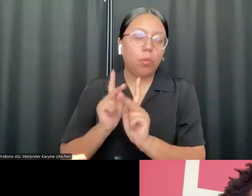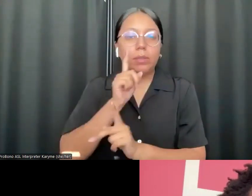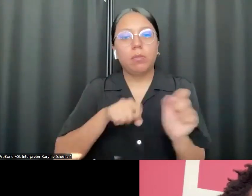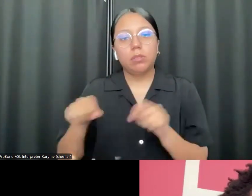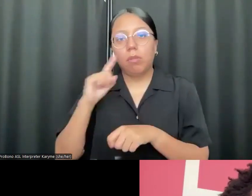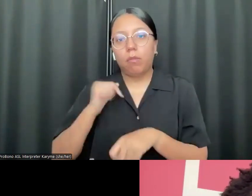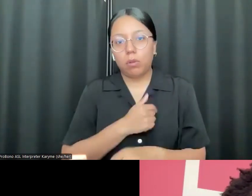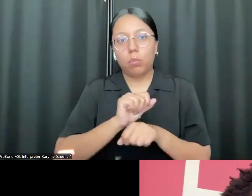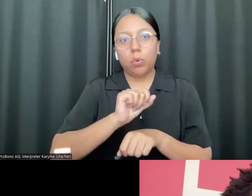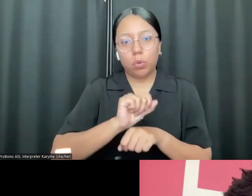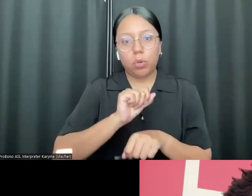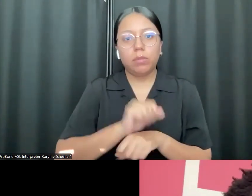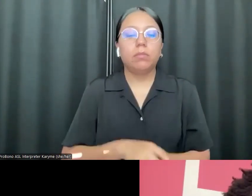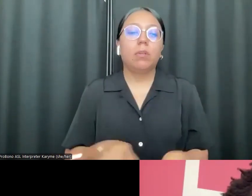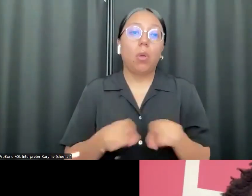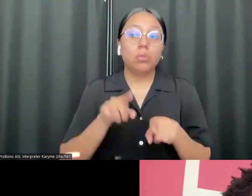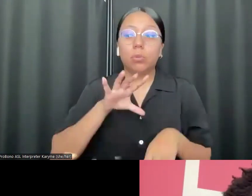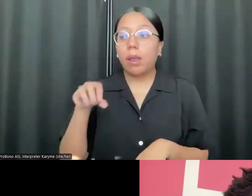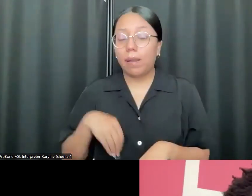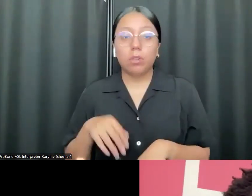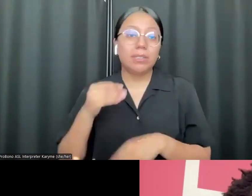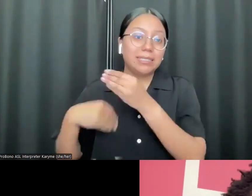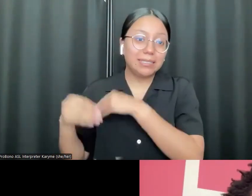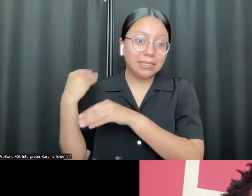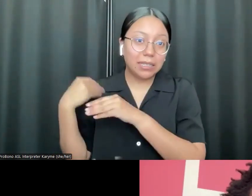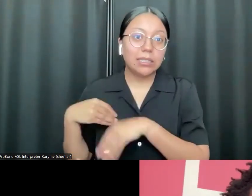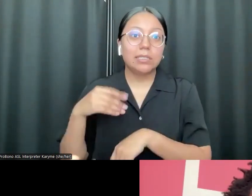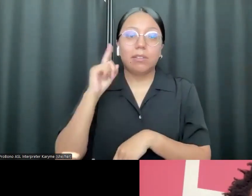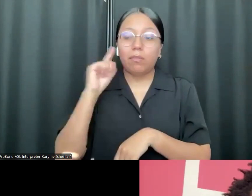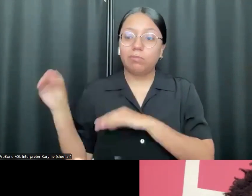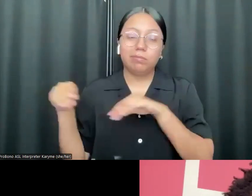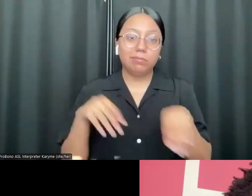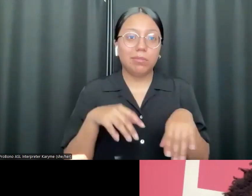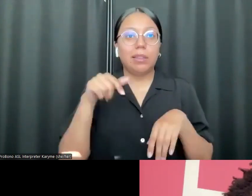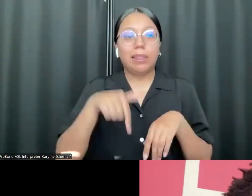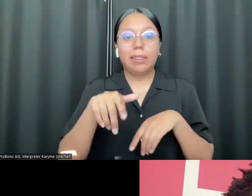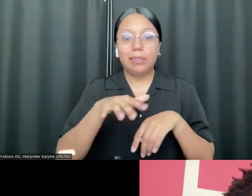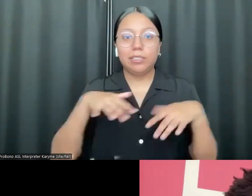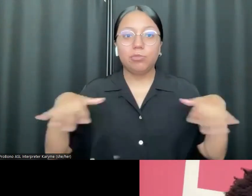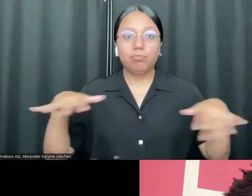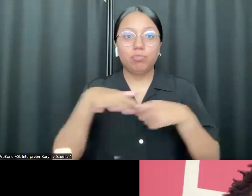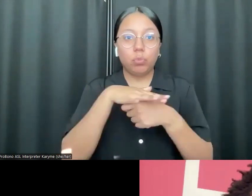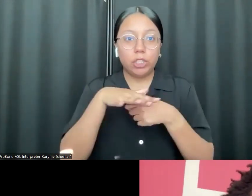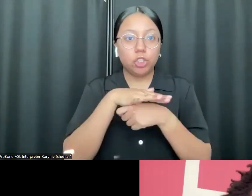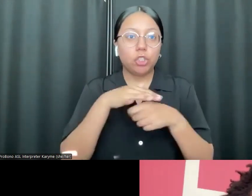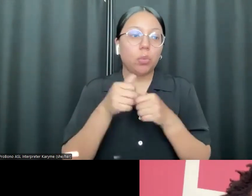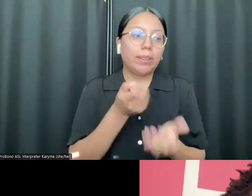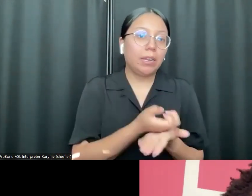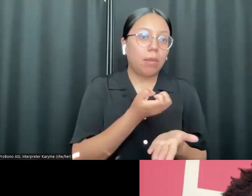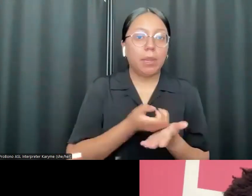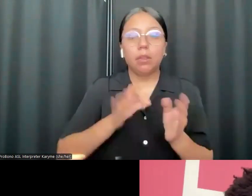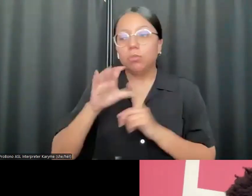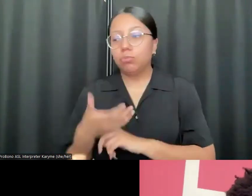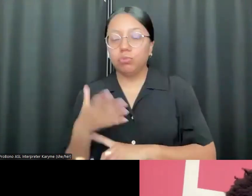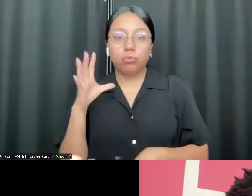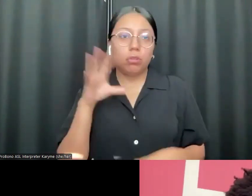Africans and their descendants who've enriched this region of the world with cultural and economic contributions that can never